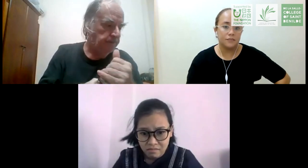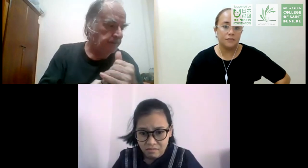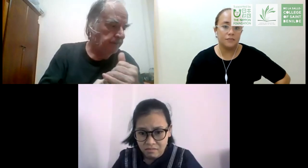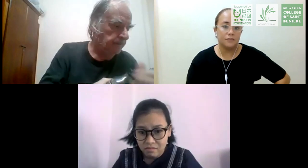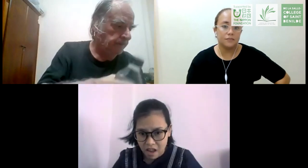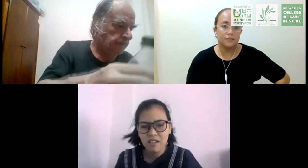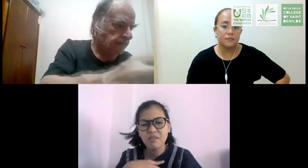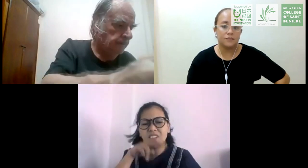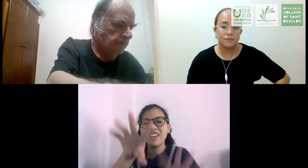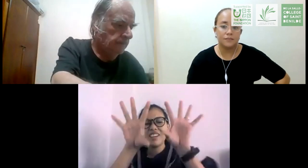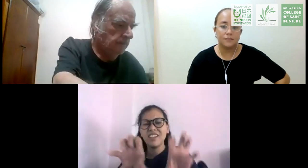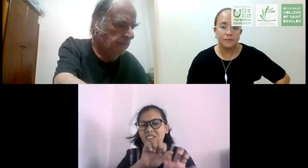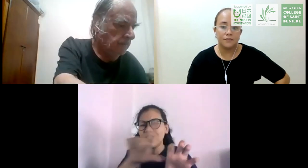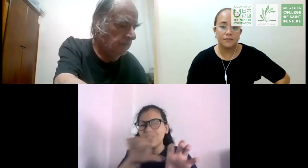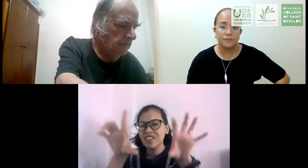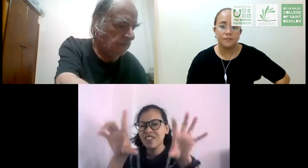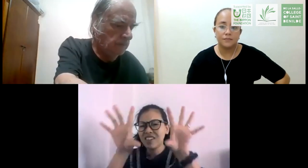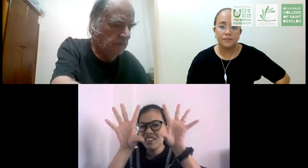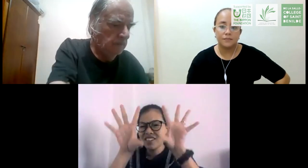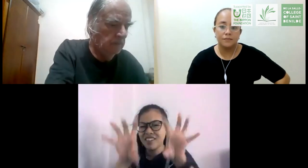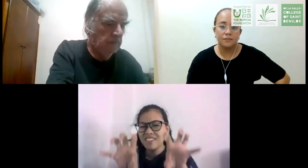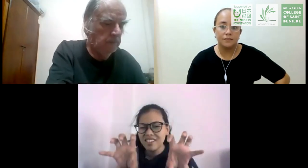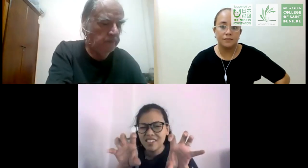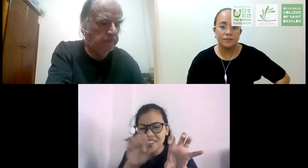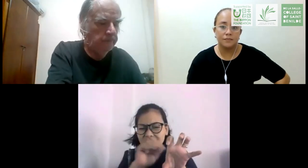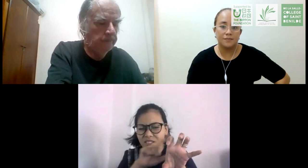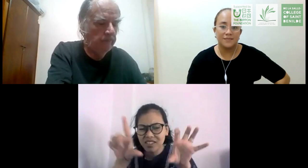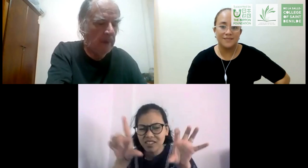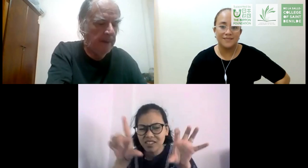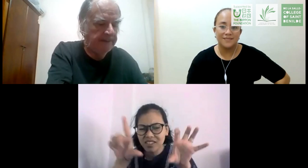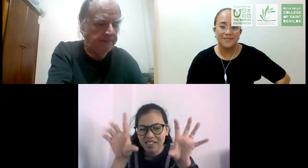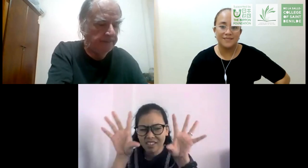Yami's asking if you can see me. It seems like everyone's frozen.